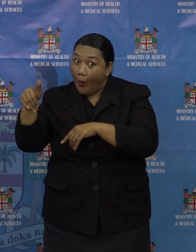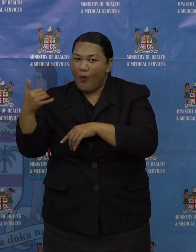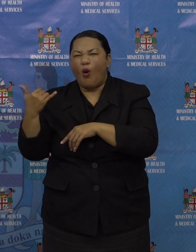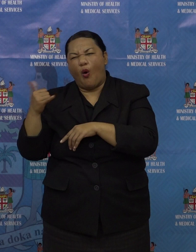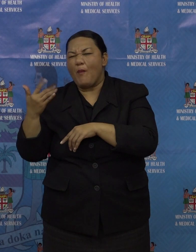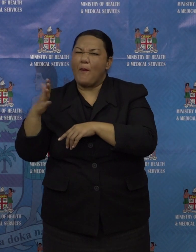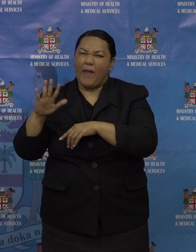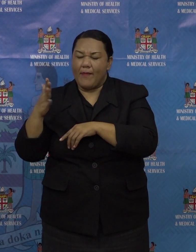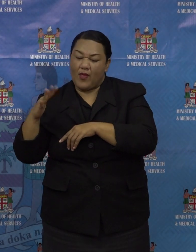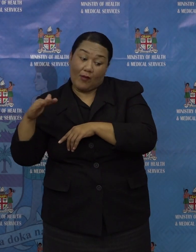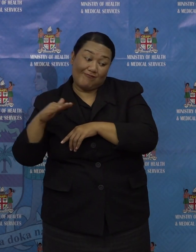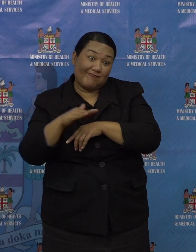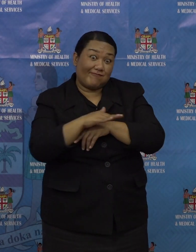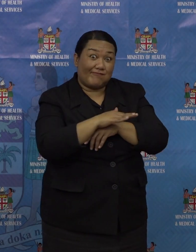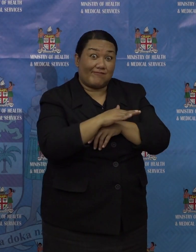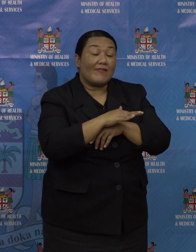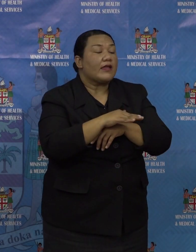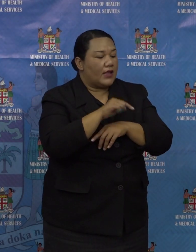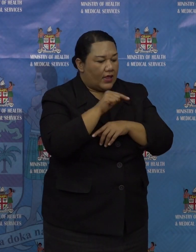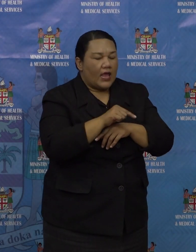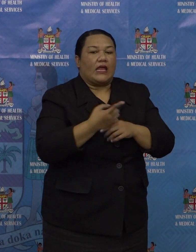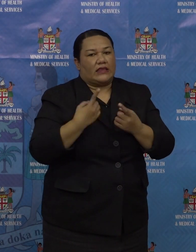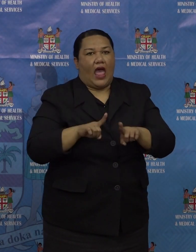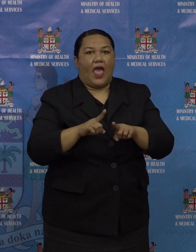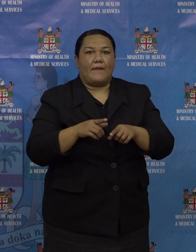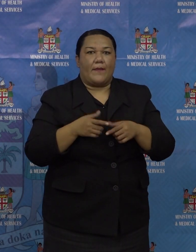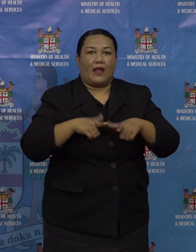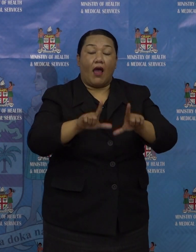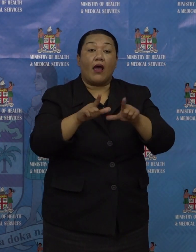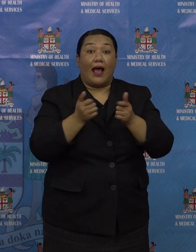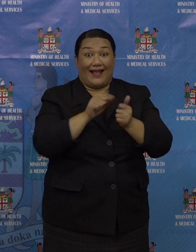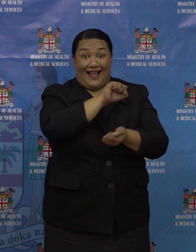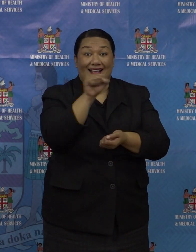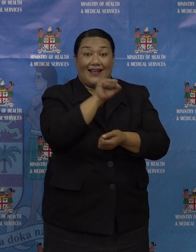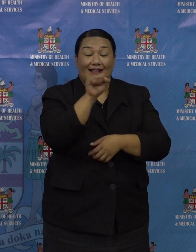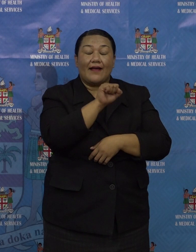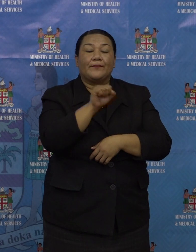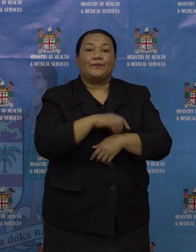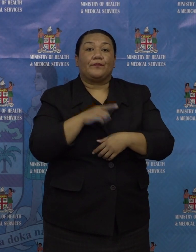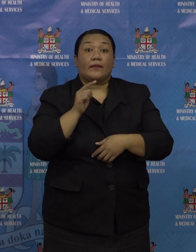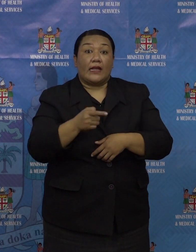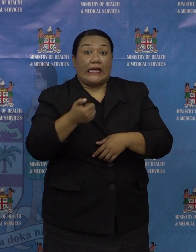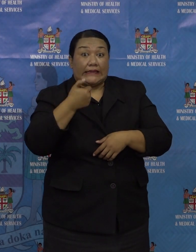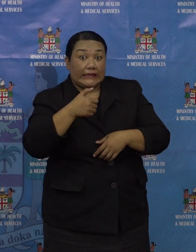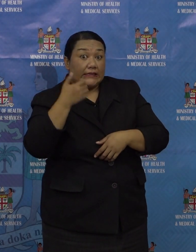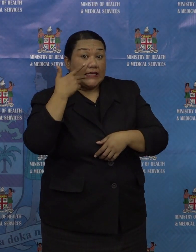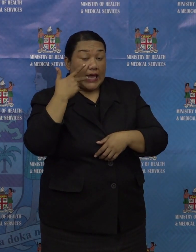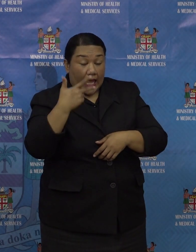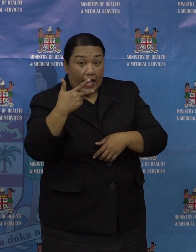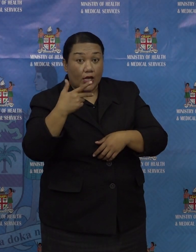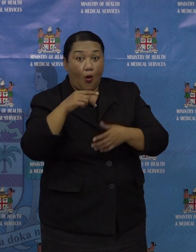hospital. She was not vaccinated. The 8th COVID-19 death to report is a 60-year-old woman, also from